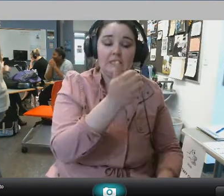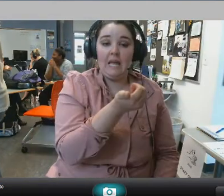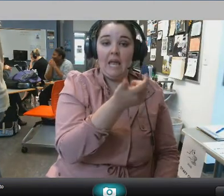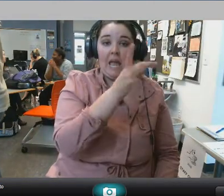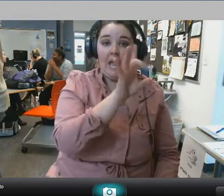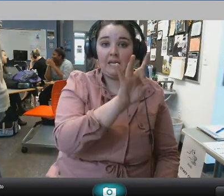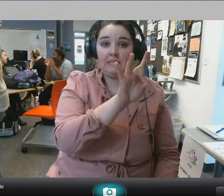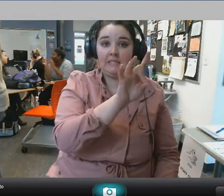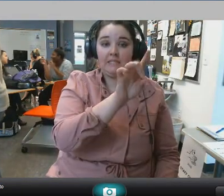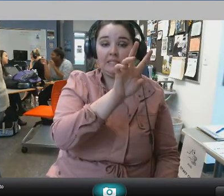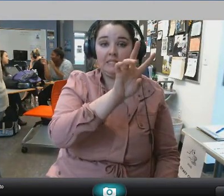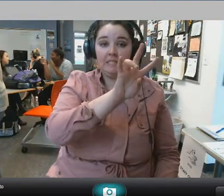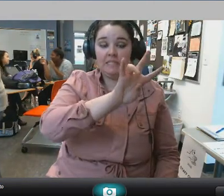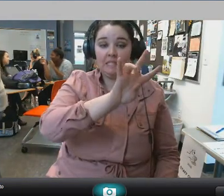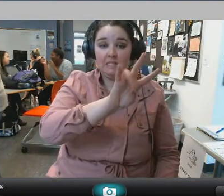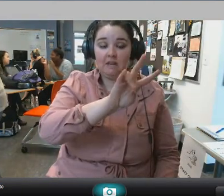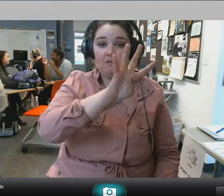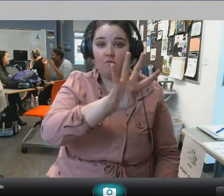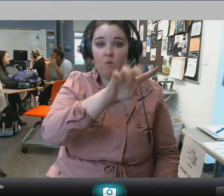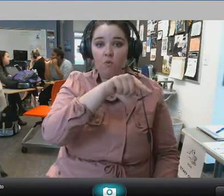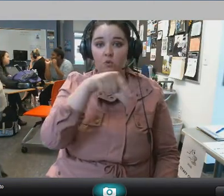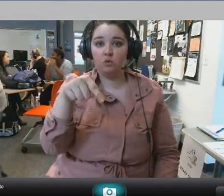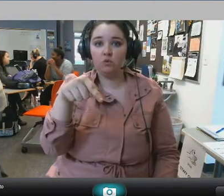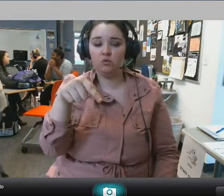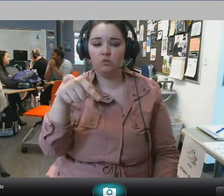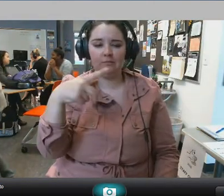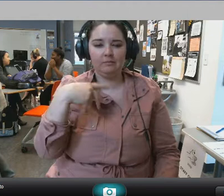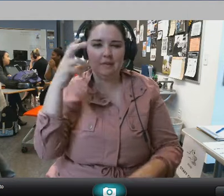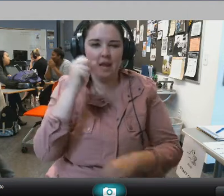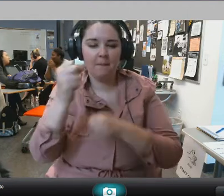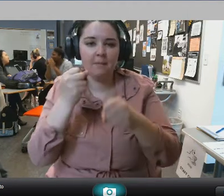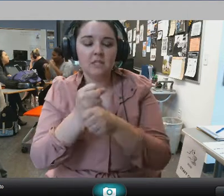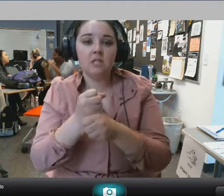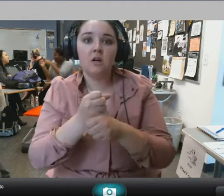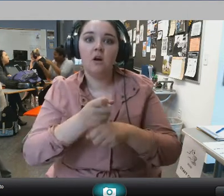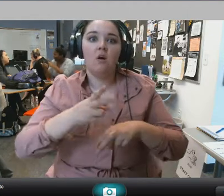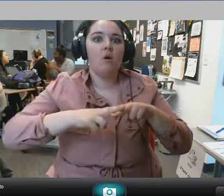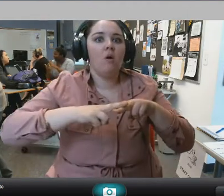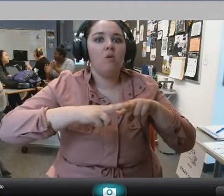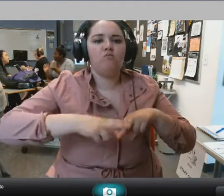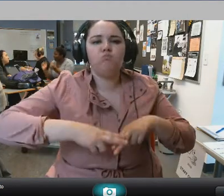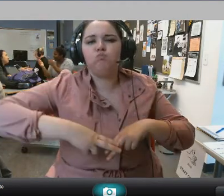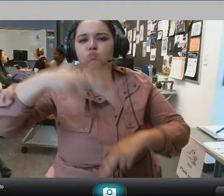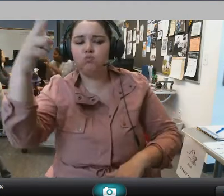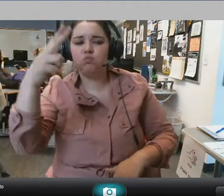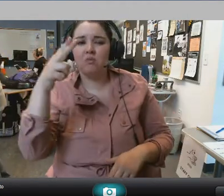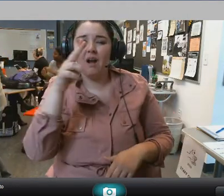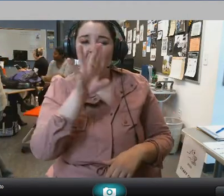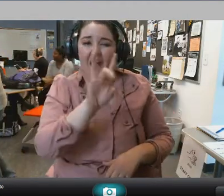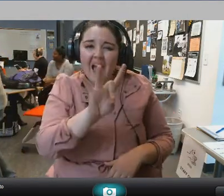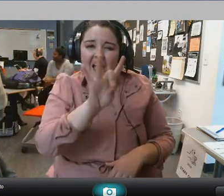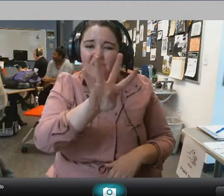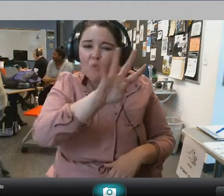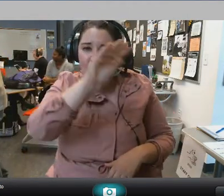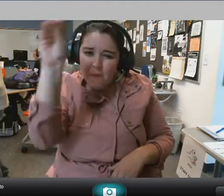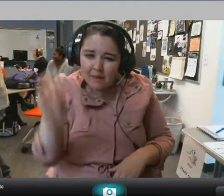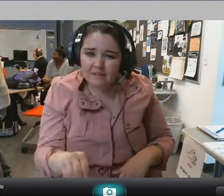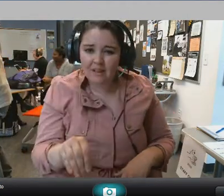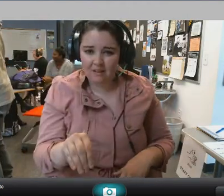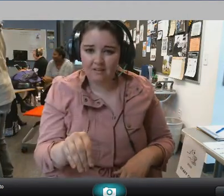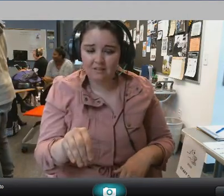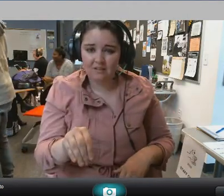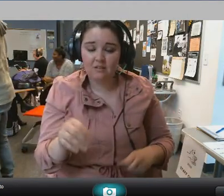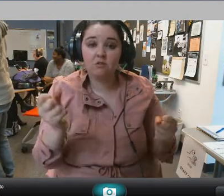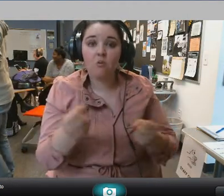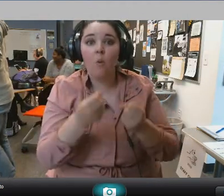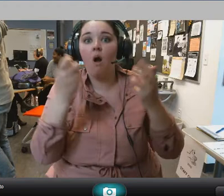skyrocketed up 44%. There were new power sources developed during this time period: